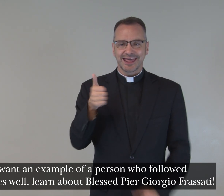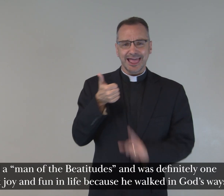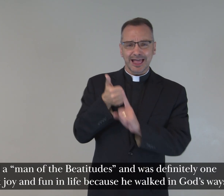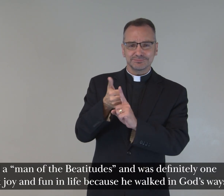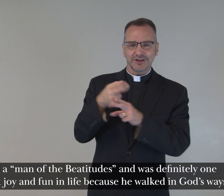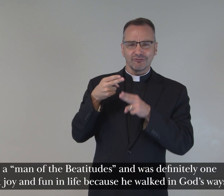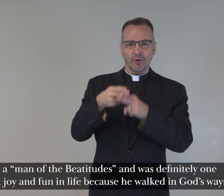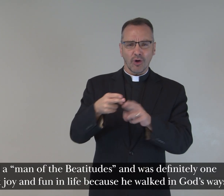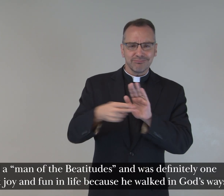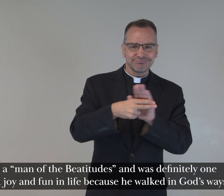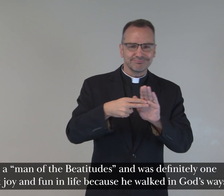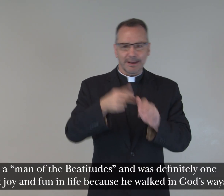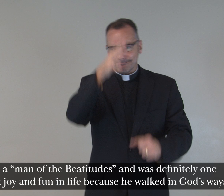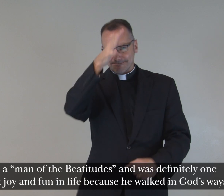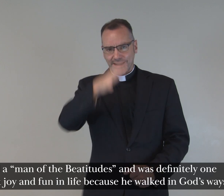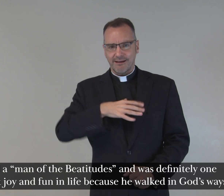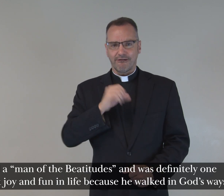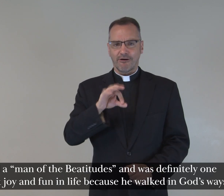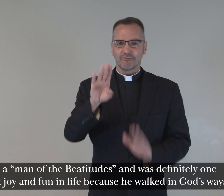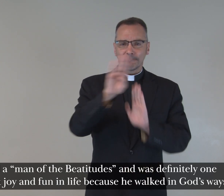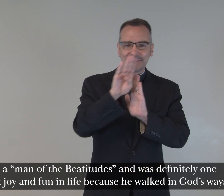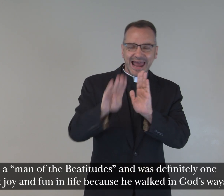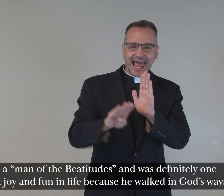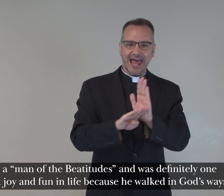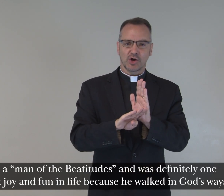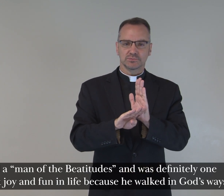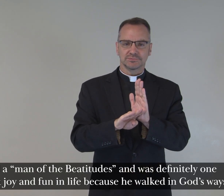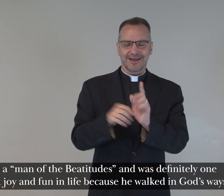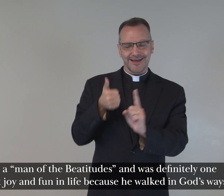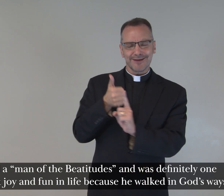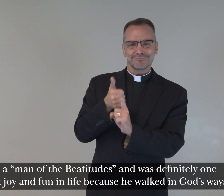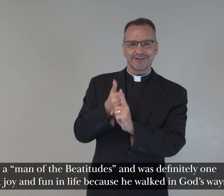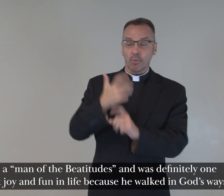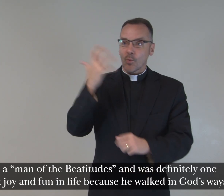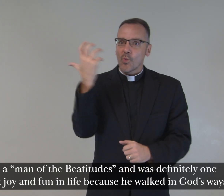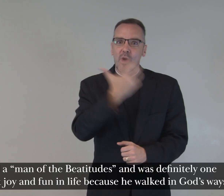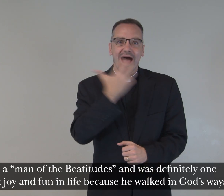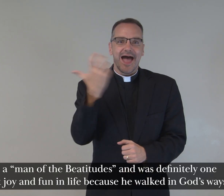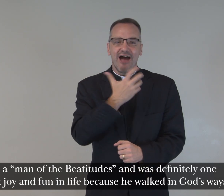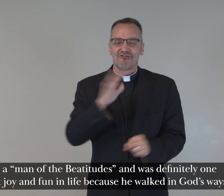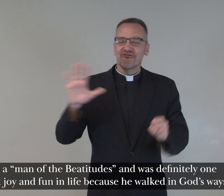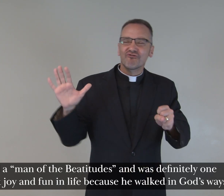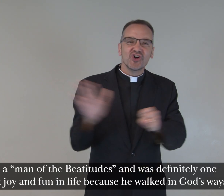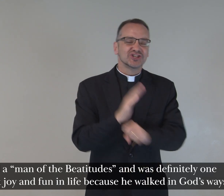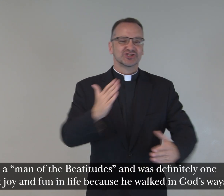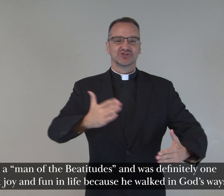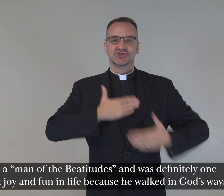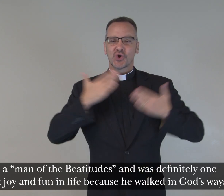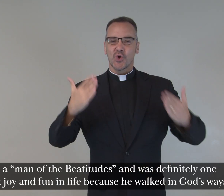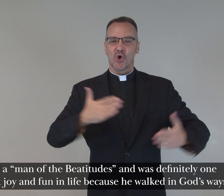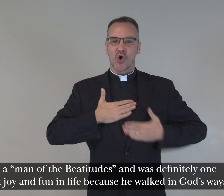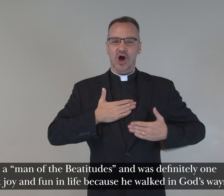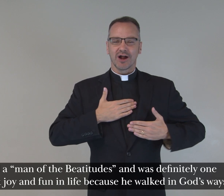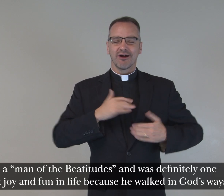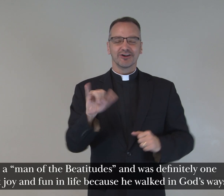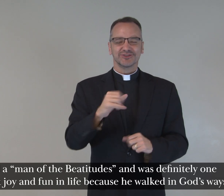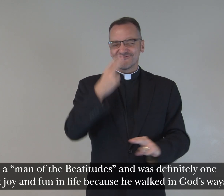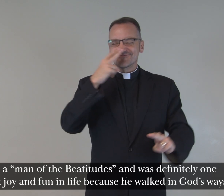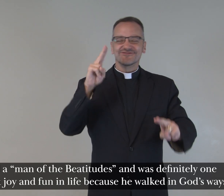He was called a man of the Beatitudes, and was definitely one who found great joy and fun in life because